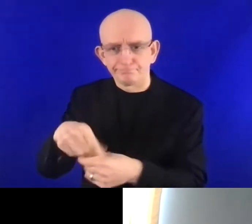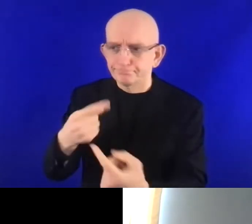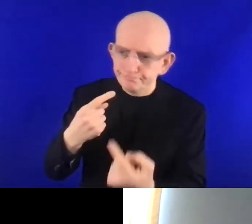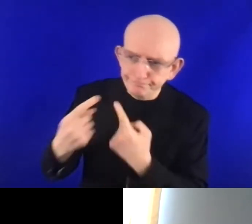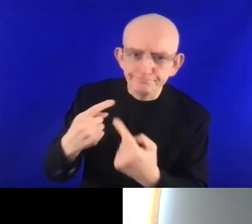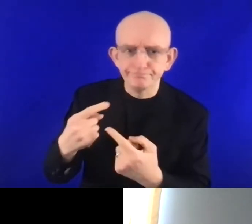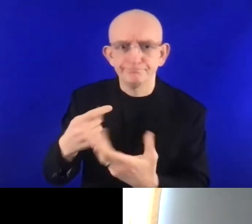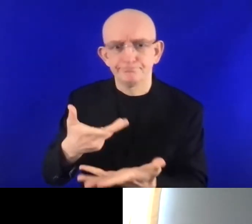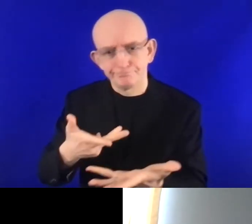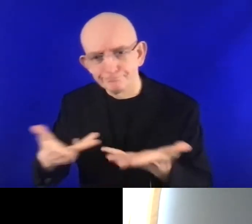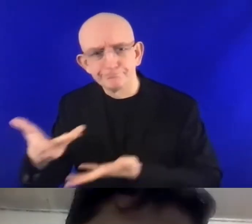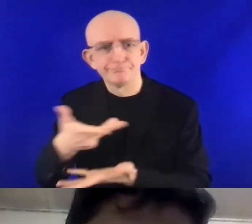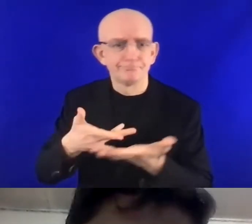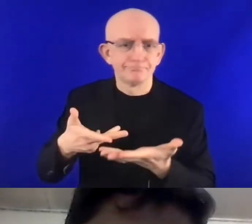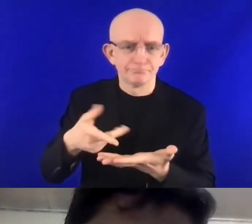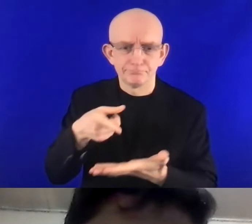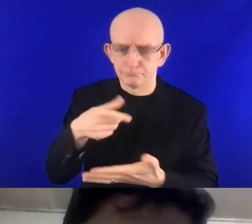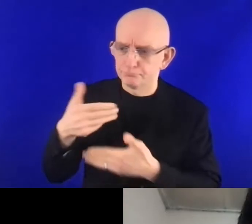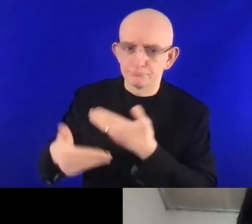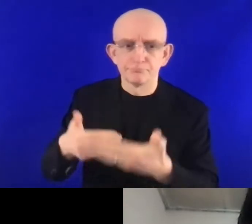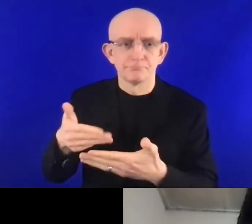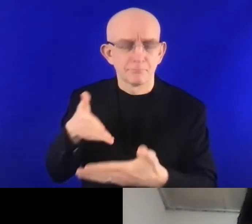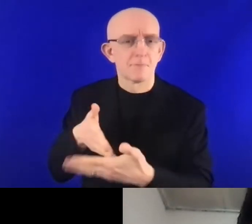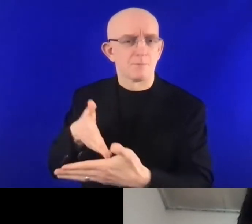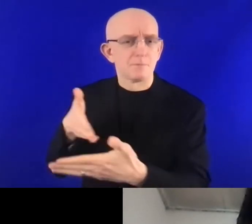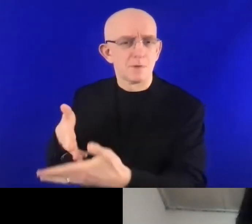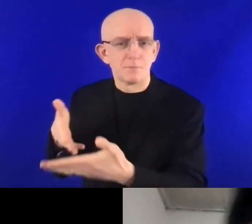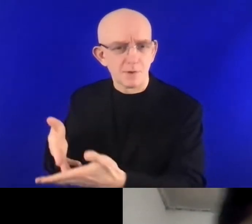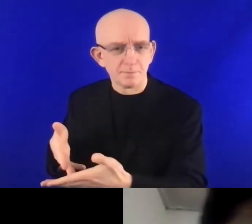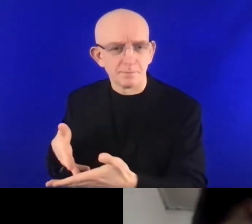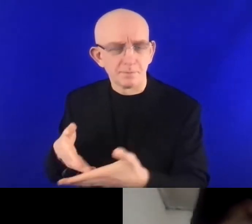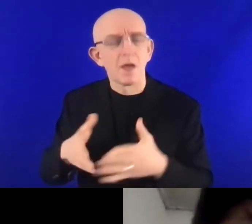Okay, the challenges we have in our community, we as youth,